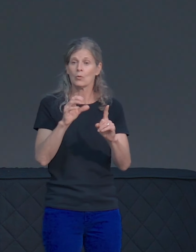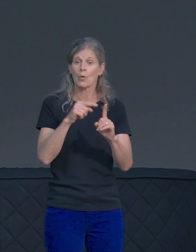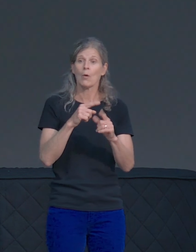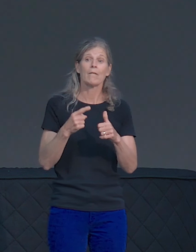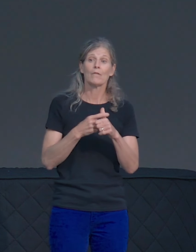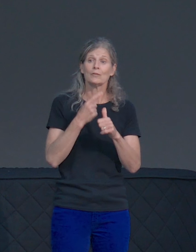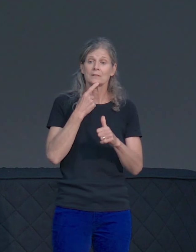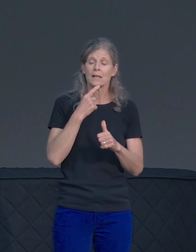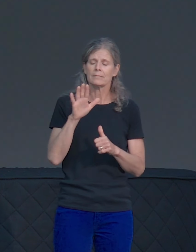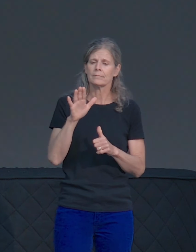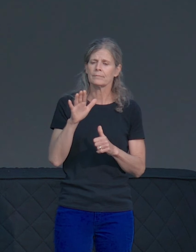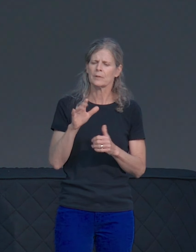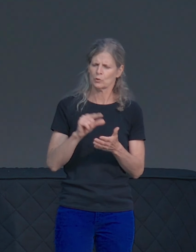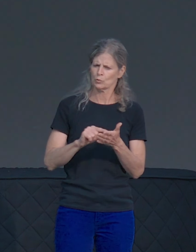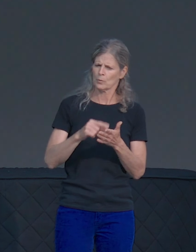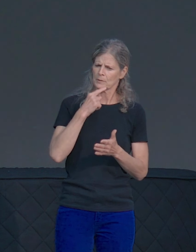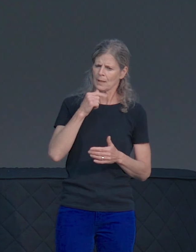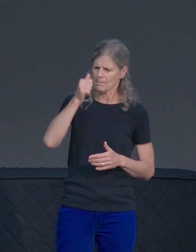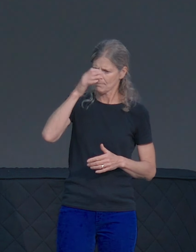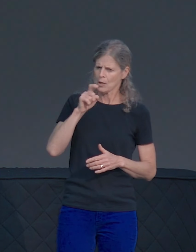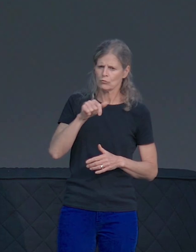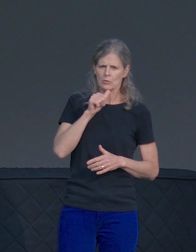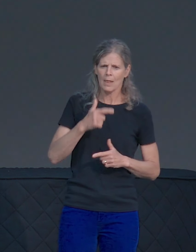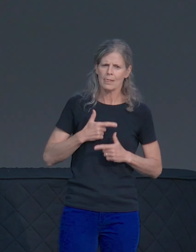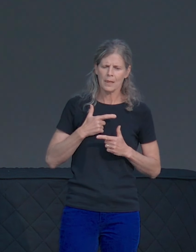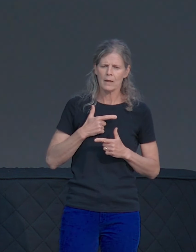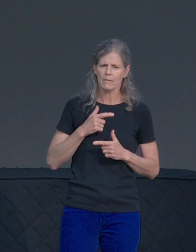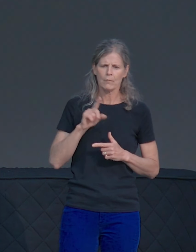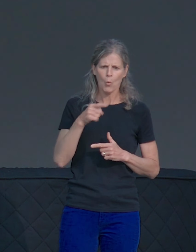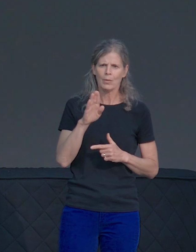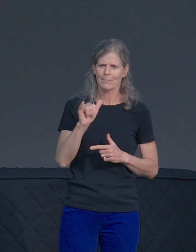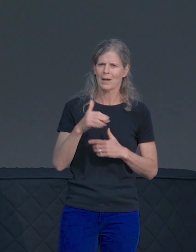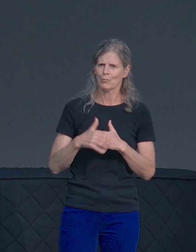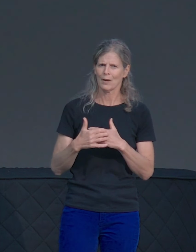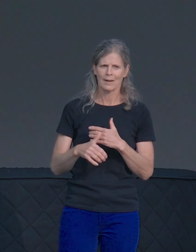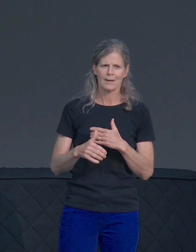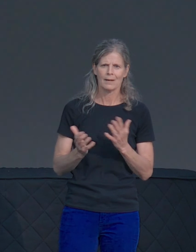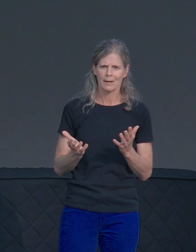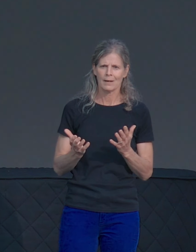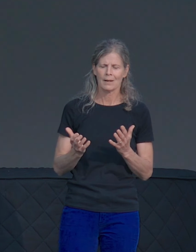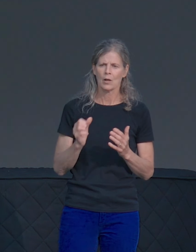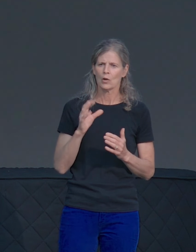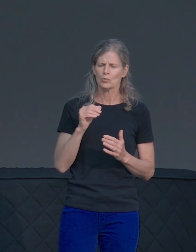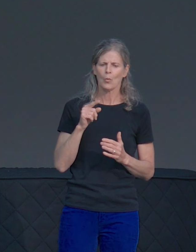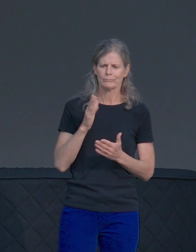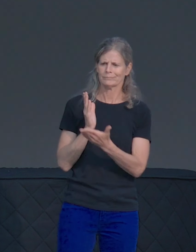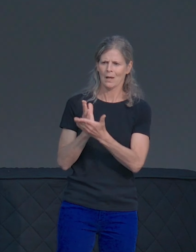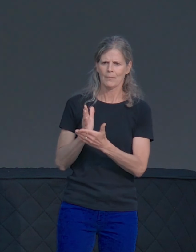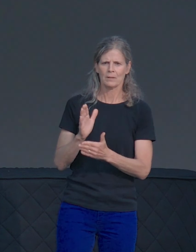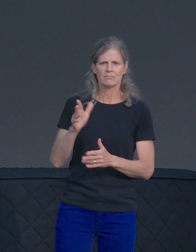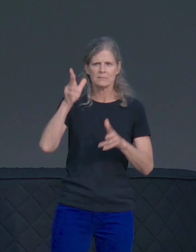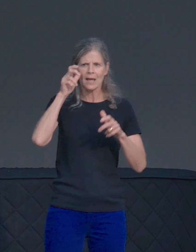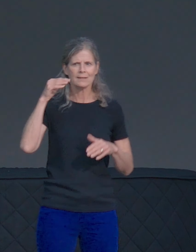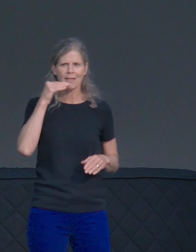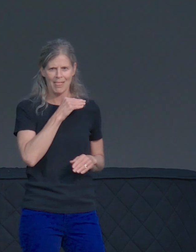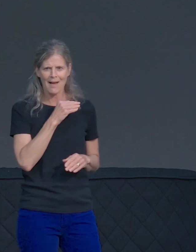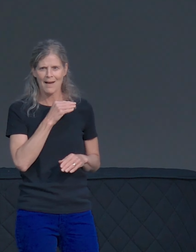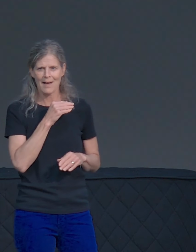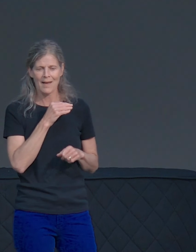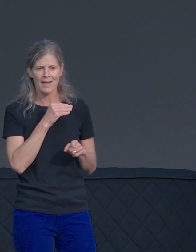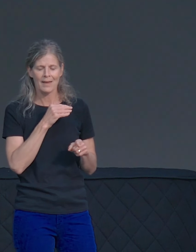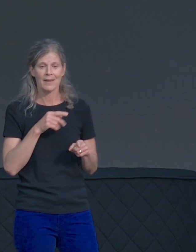says, Scripture says, man shall not live by bread alone. And so he's refuting the lie by saying that there's